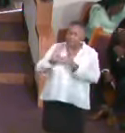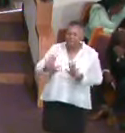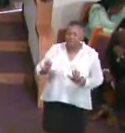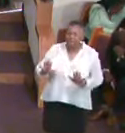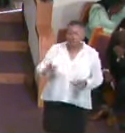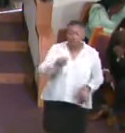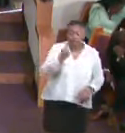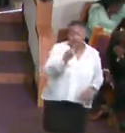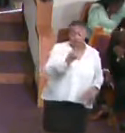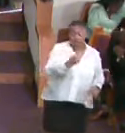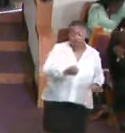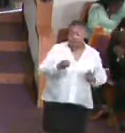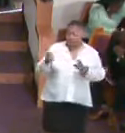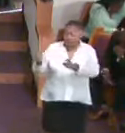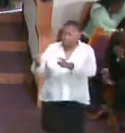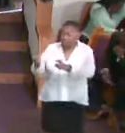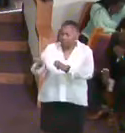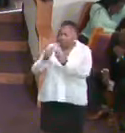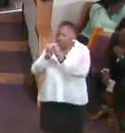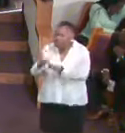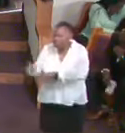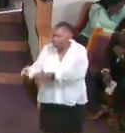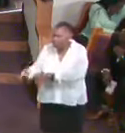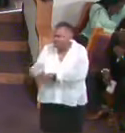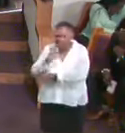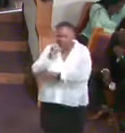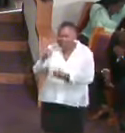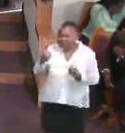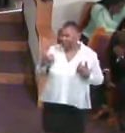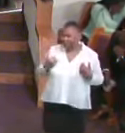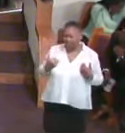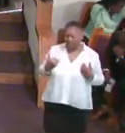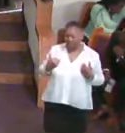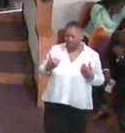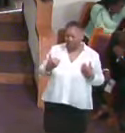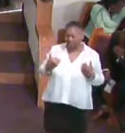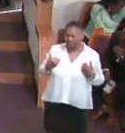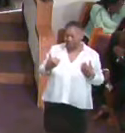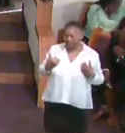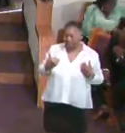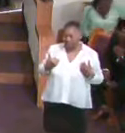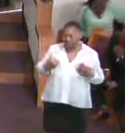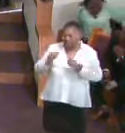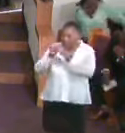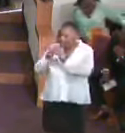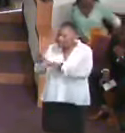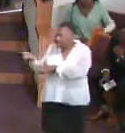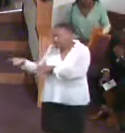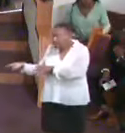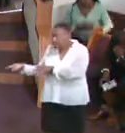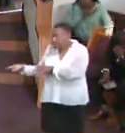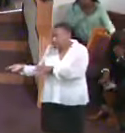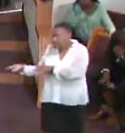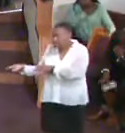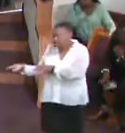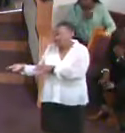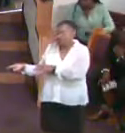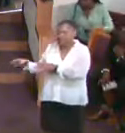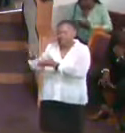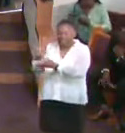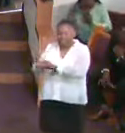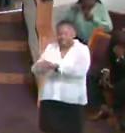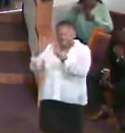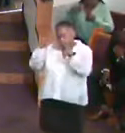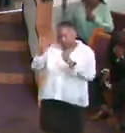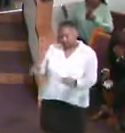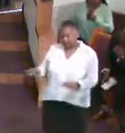the ones that's giving. Bless the ones that don't have it to give. And bless the ones that decide to keep it in their